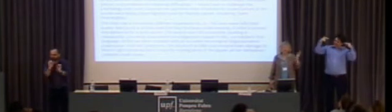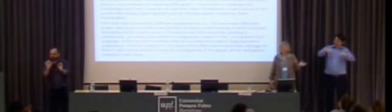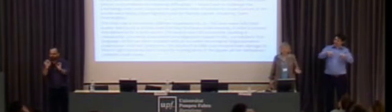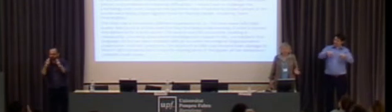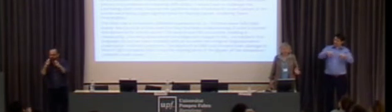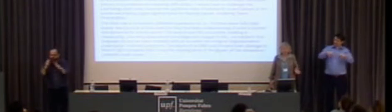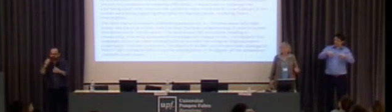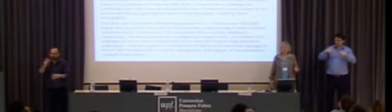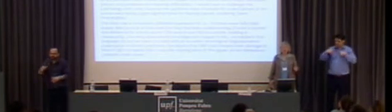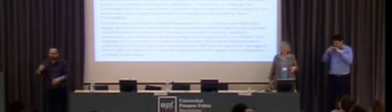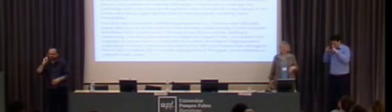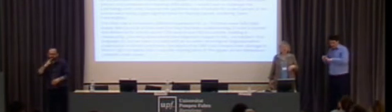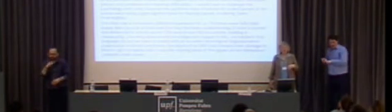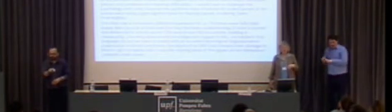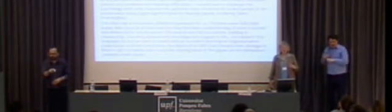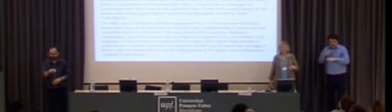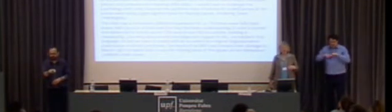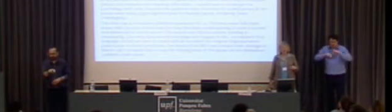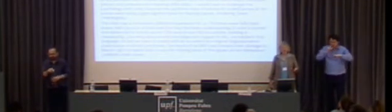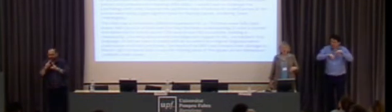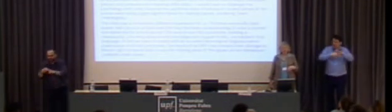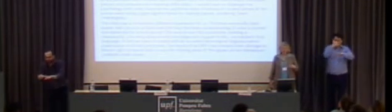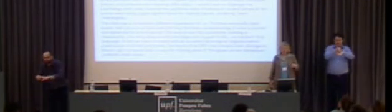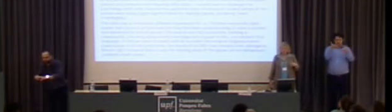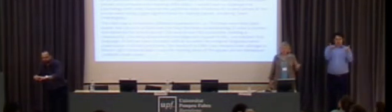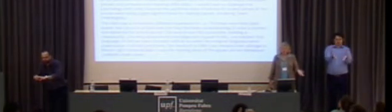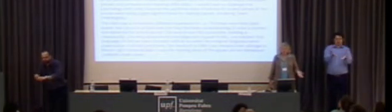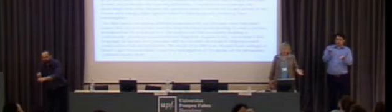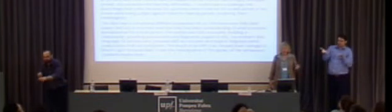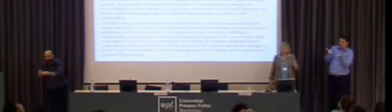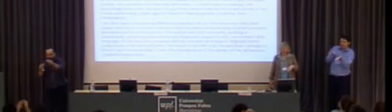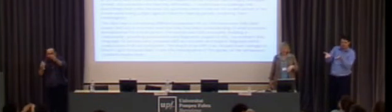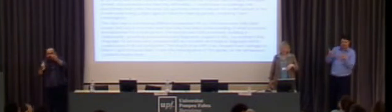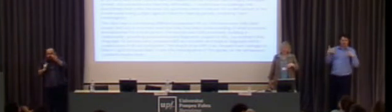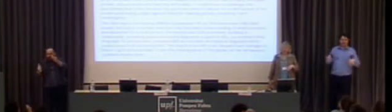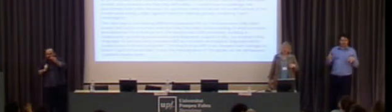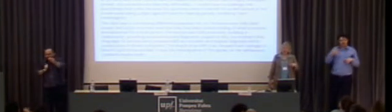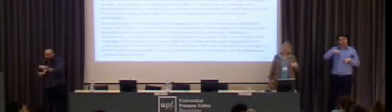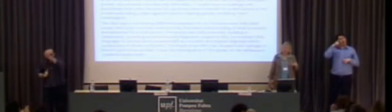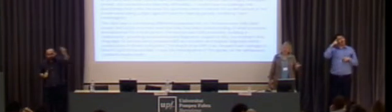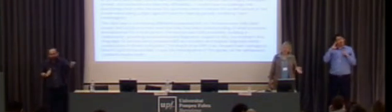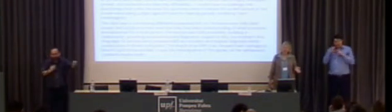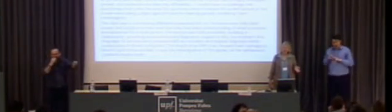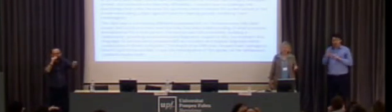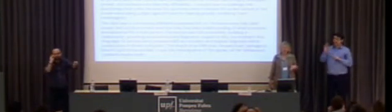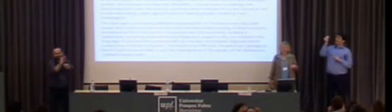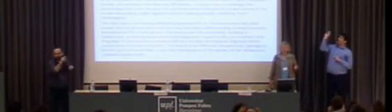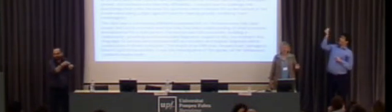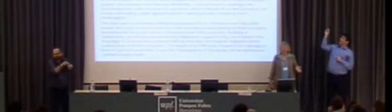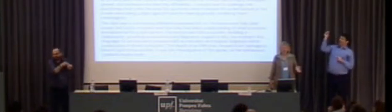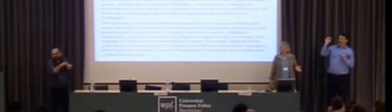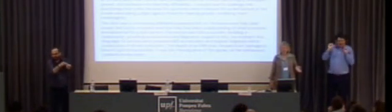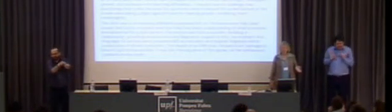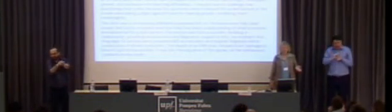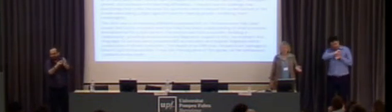study, which we don't have time to look at, is somebody saying how after 20 years his mother finally came to that clinic and got the